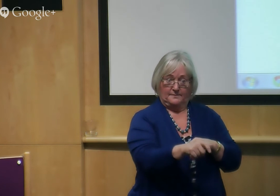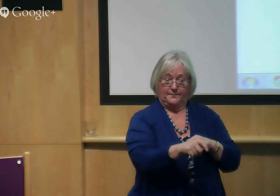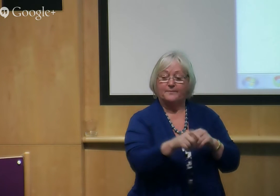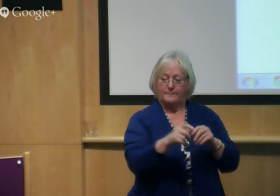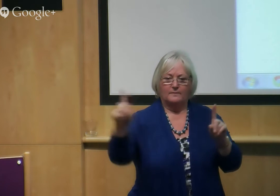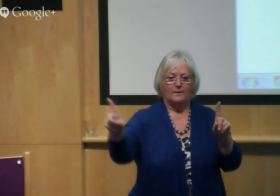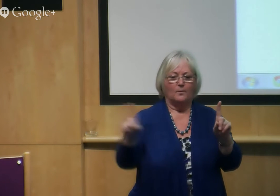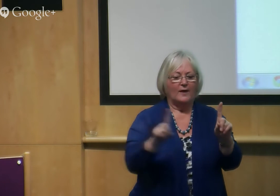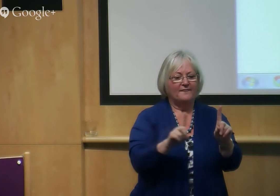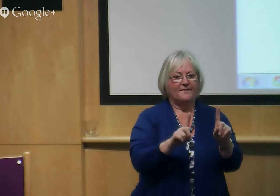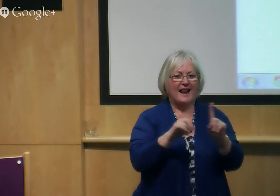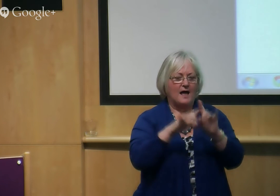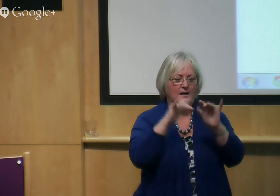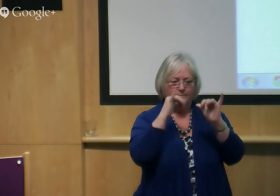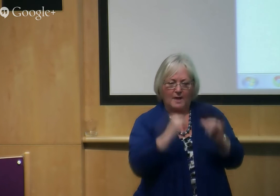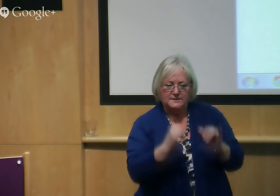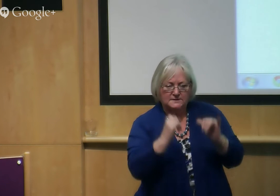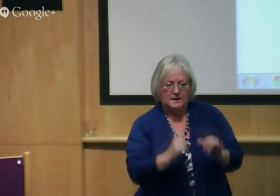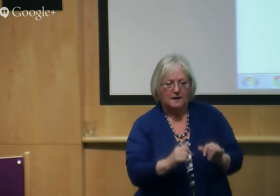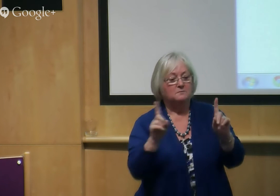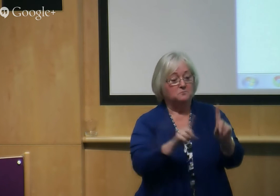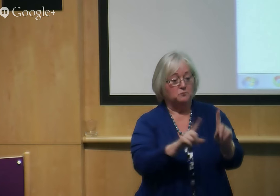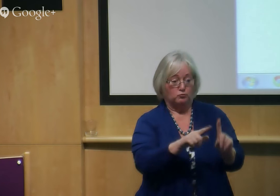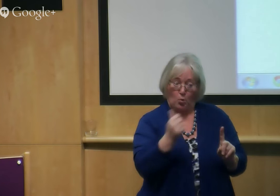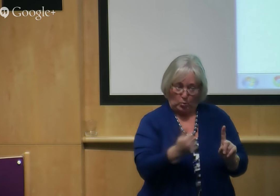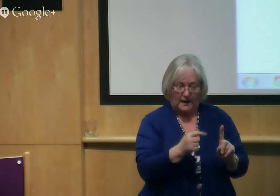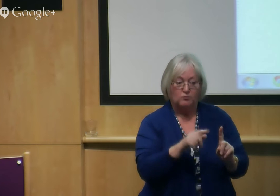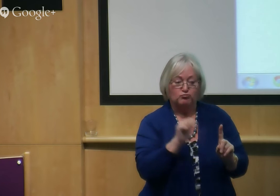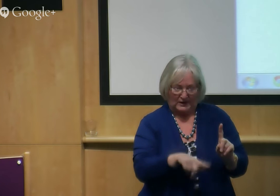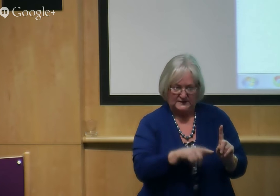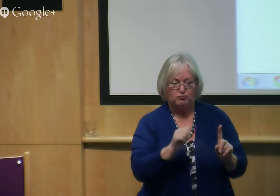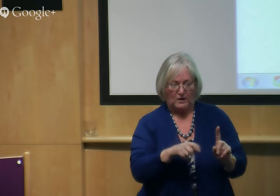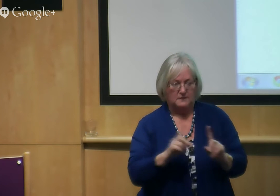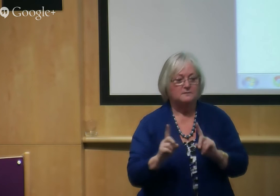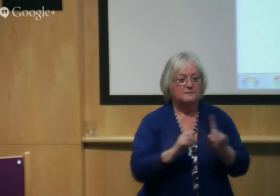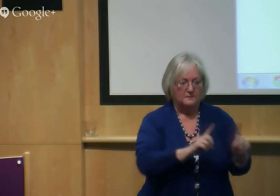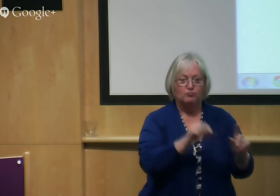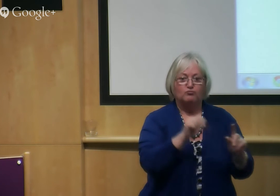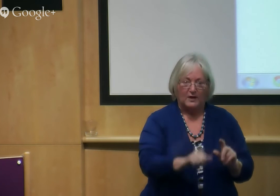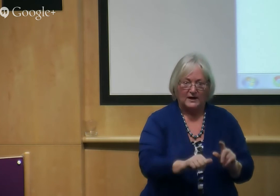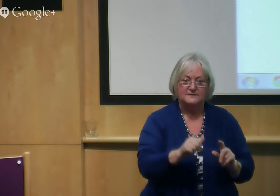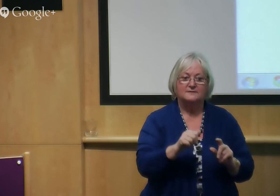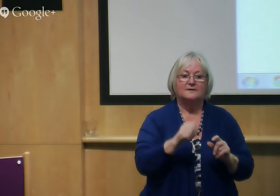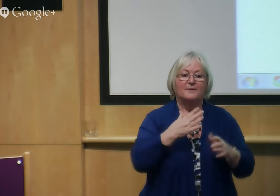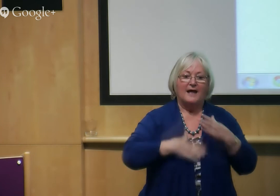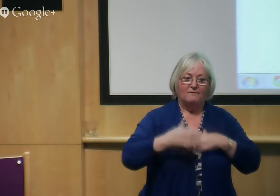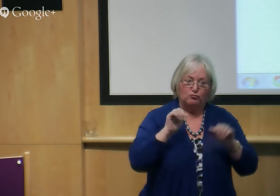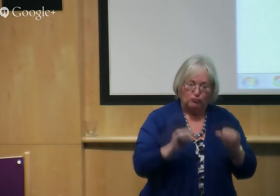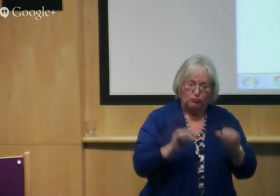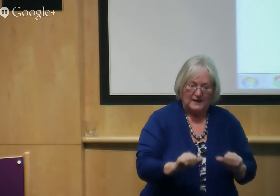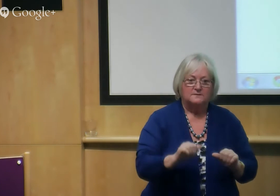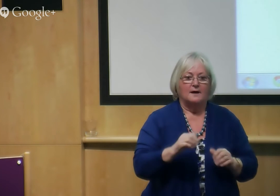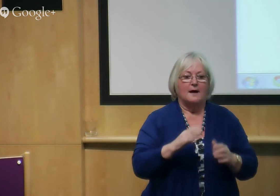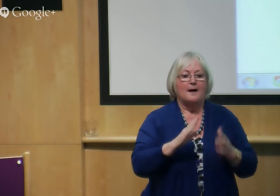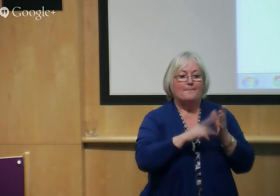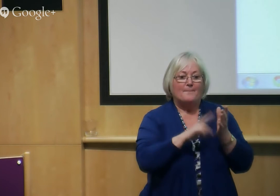like to see is, if we do have training interpreters working within the NHS, that they are